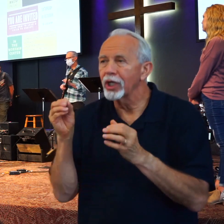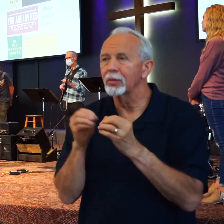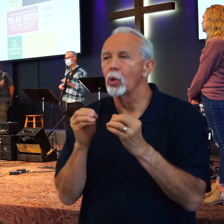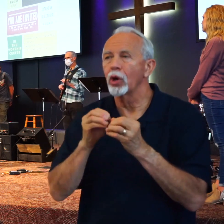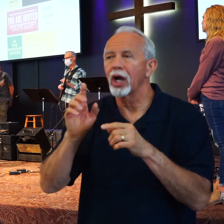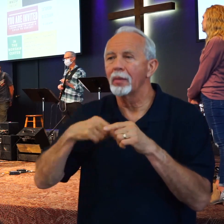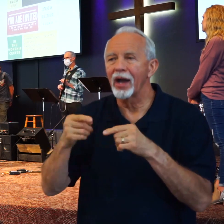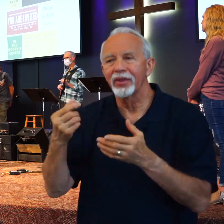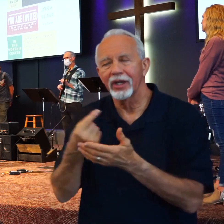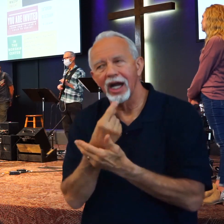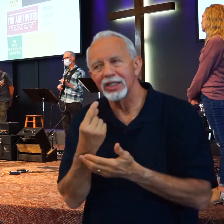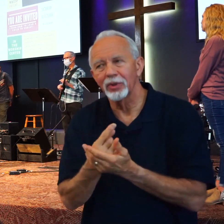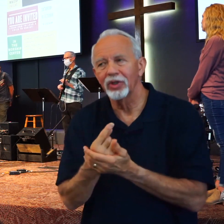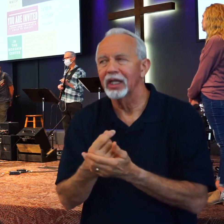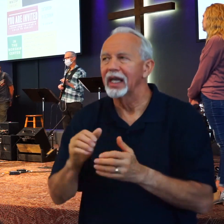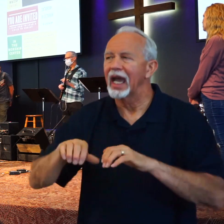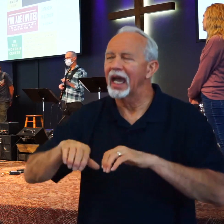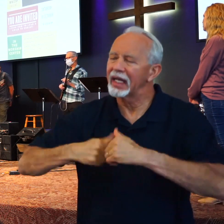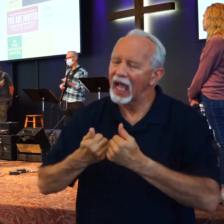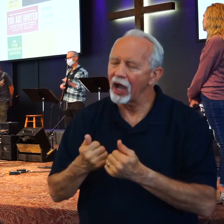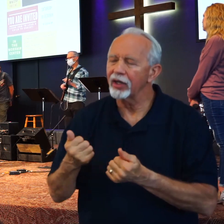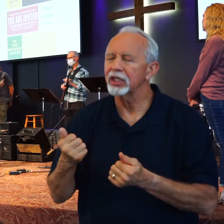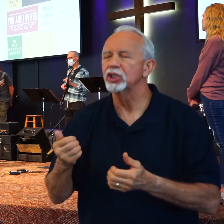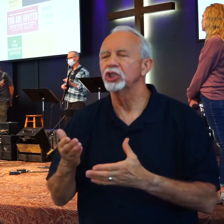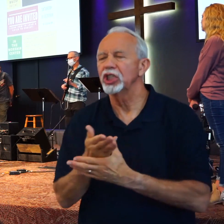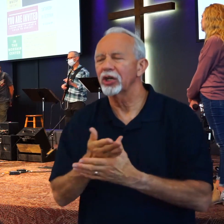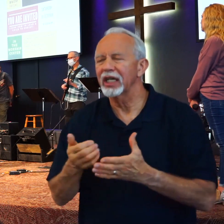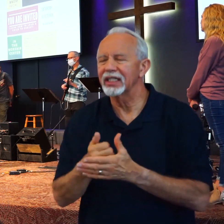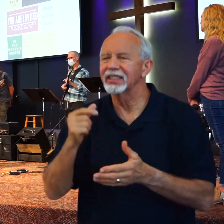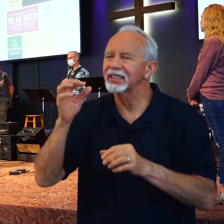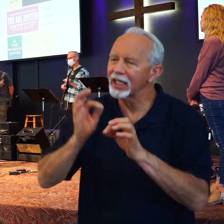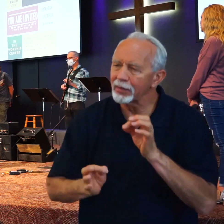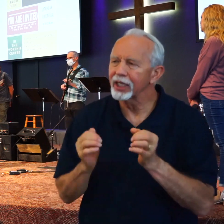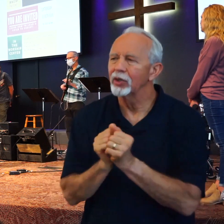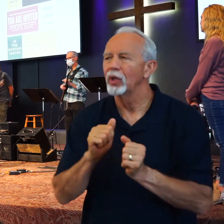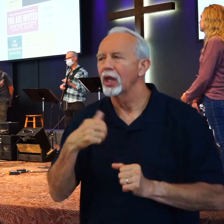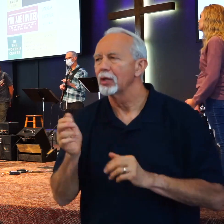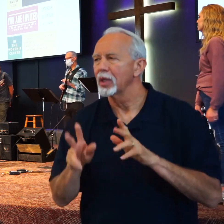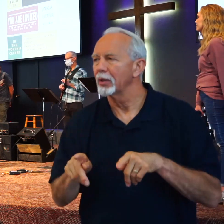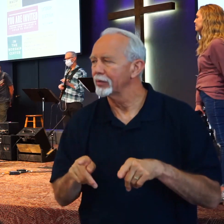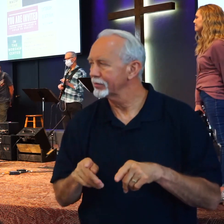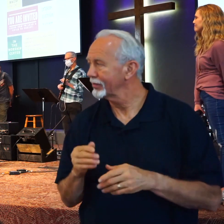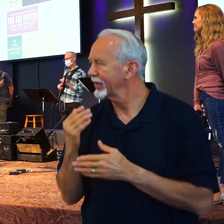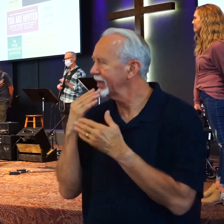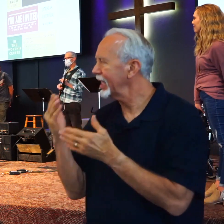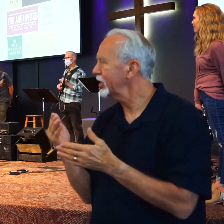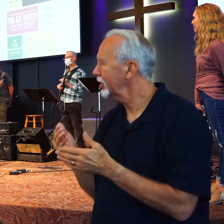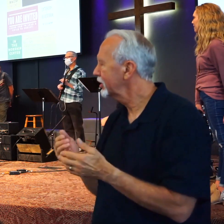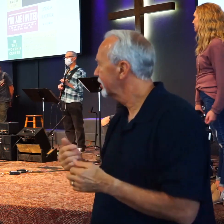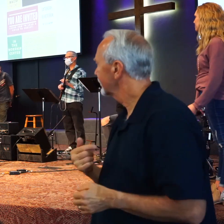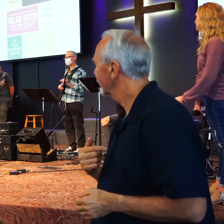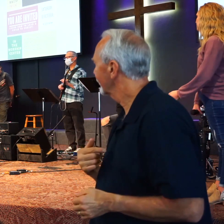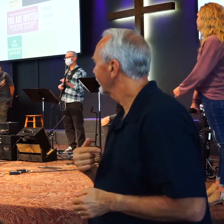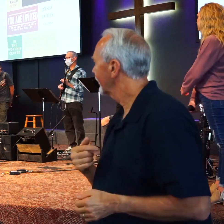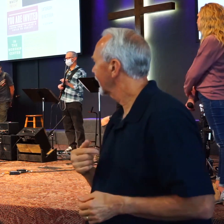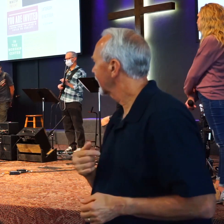about the gospel and how to share it simply with other people. Thank you. Can I pray for you?